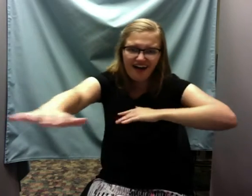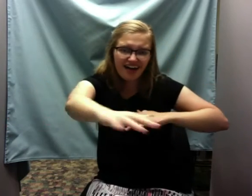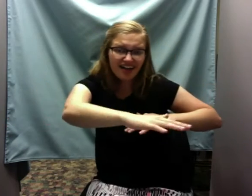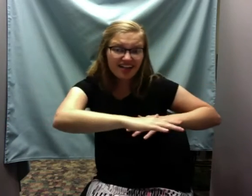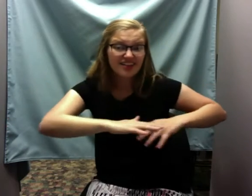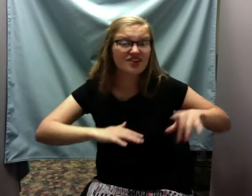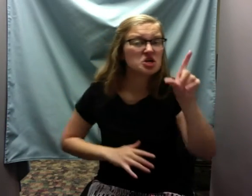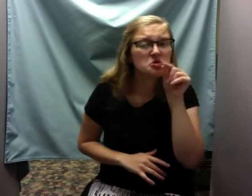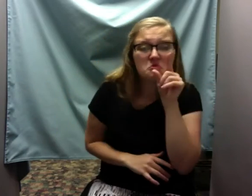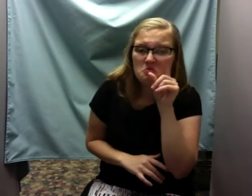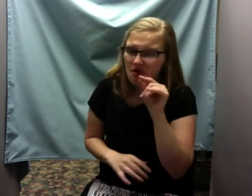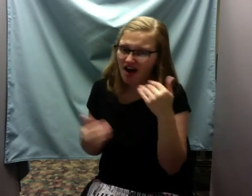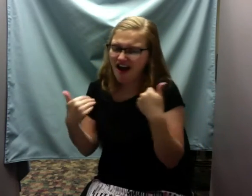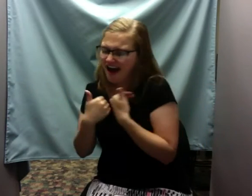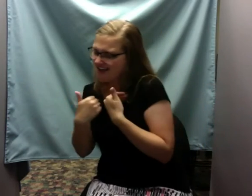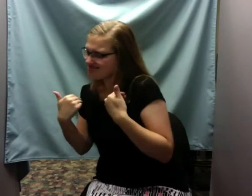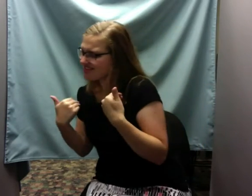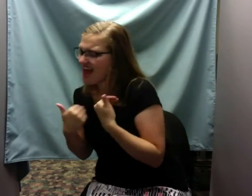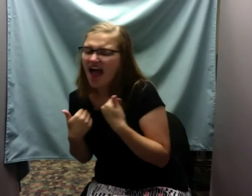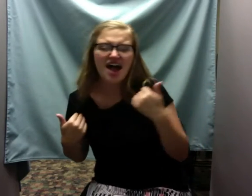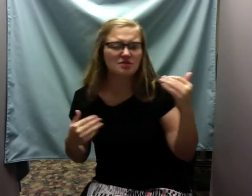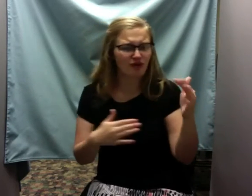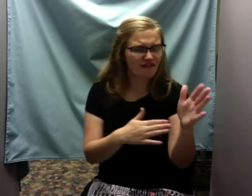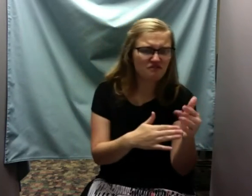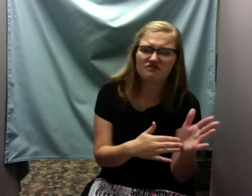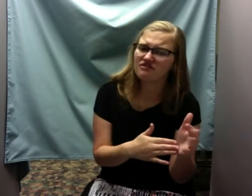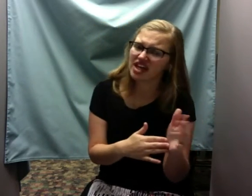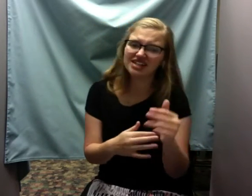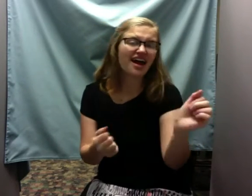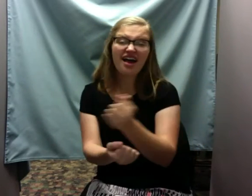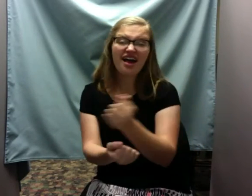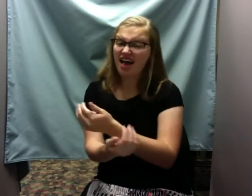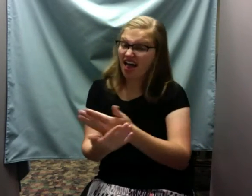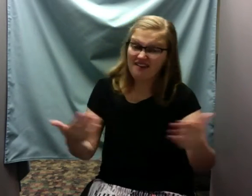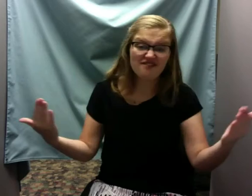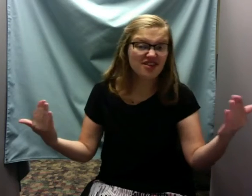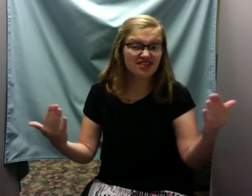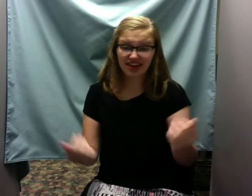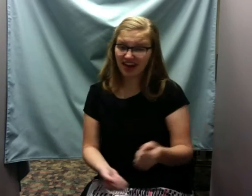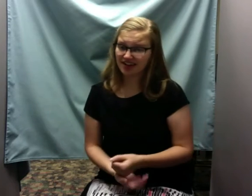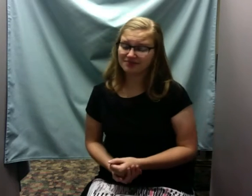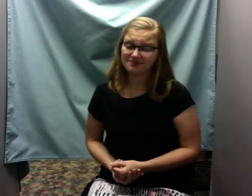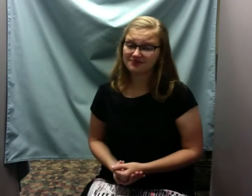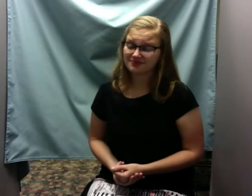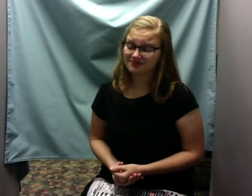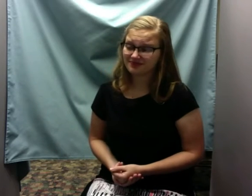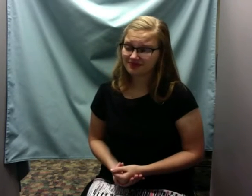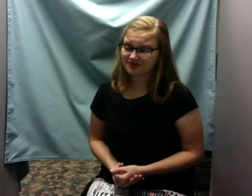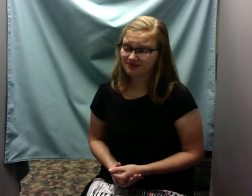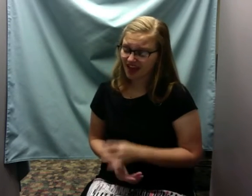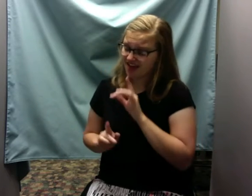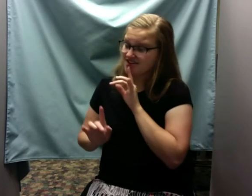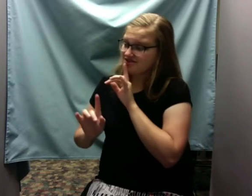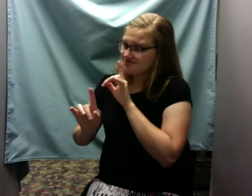over the fowl of the air, and over every living thing that moveth upon the earth." And God said,